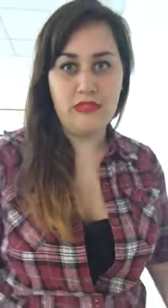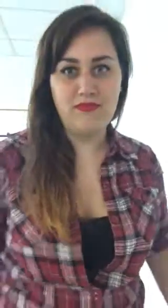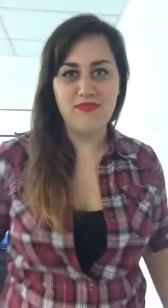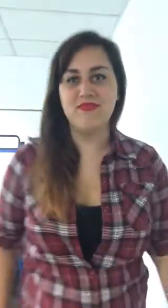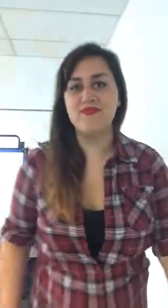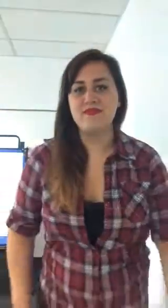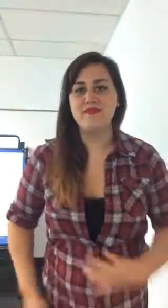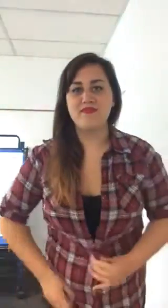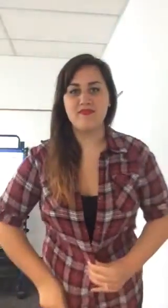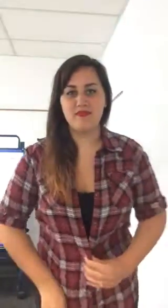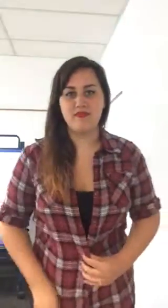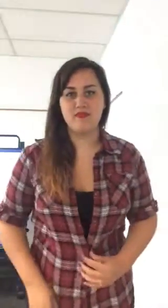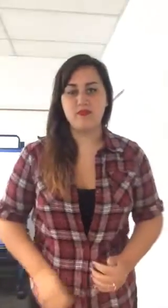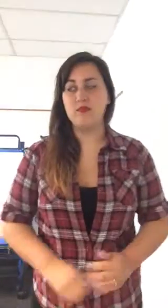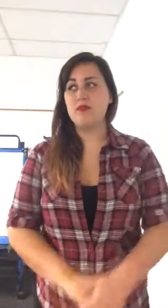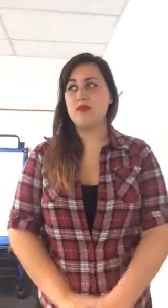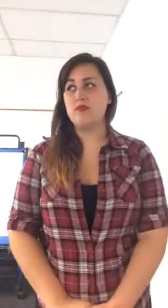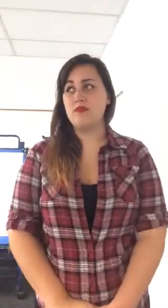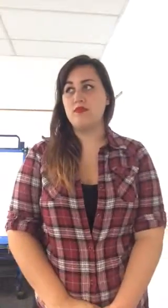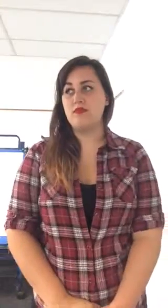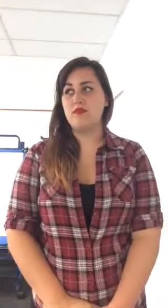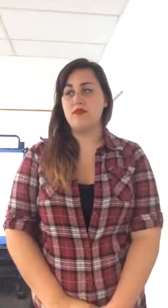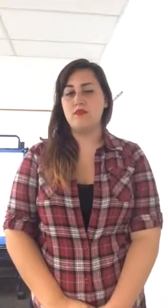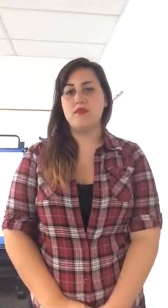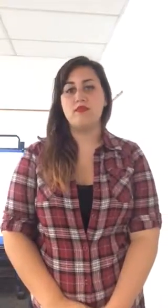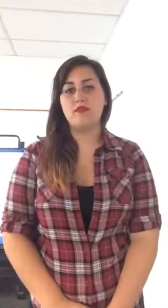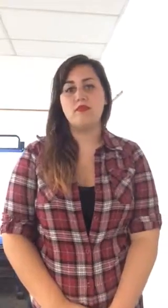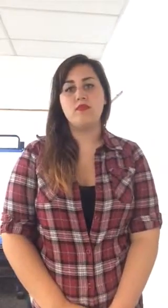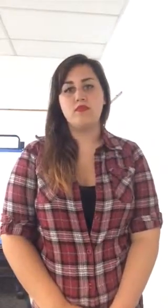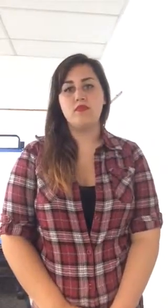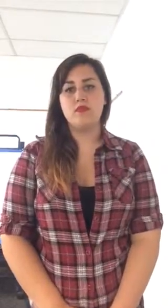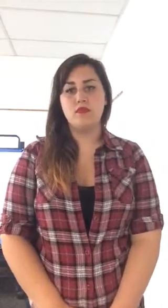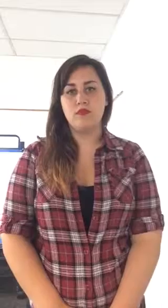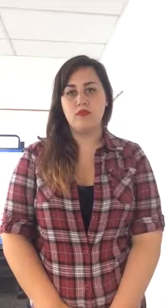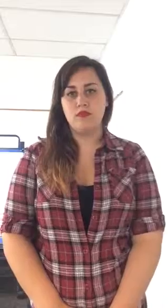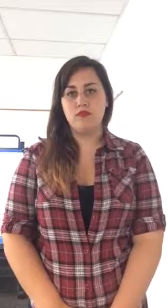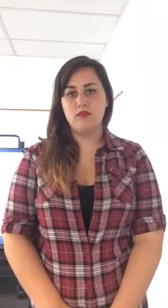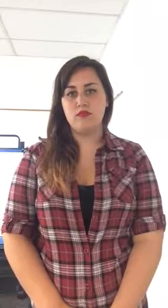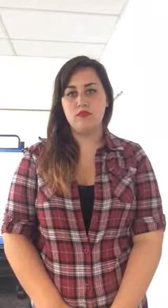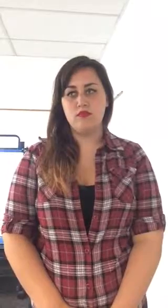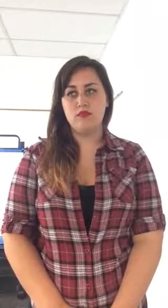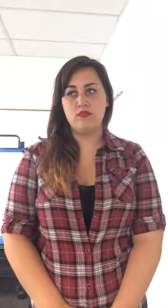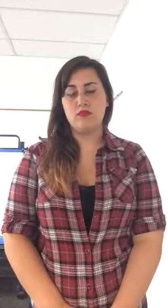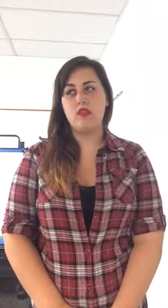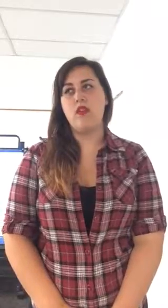Let's We're good. Thinking about that. Ready? Skeletal system. skeletal structure.